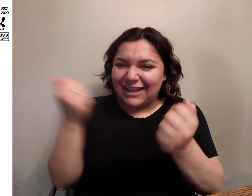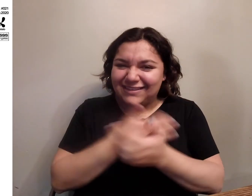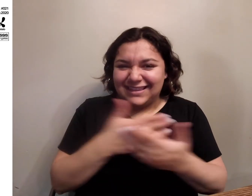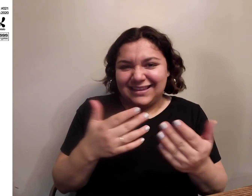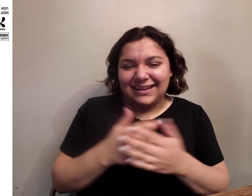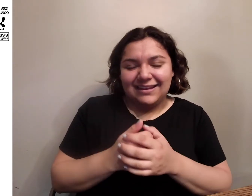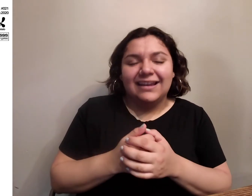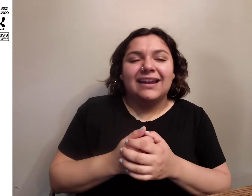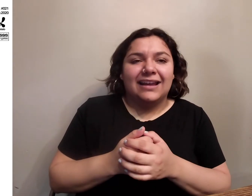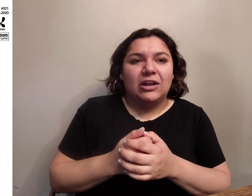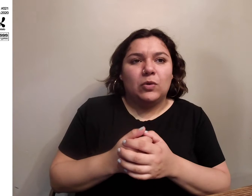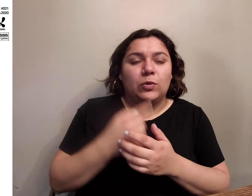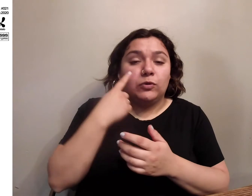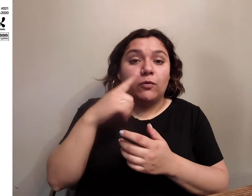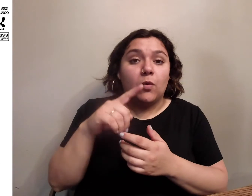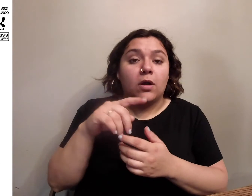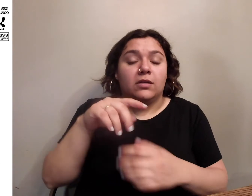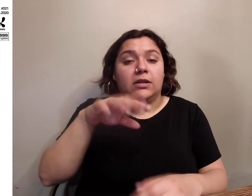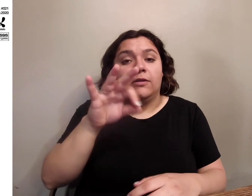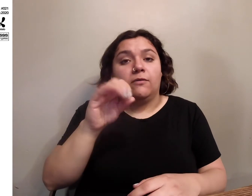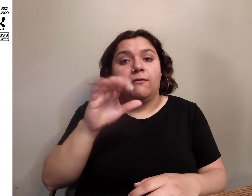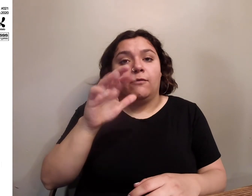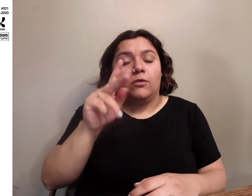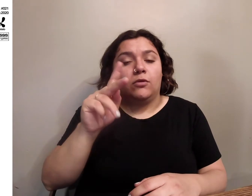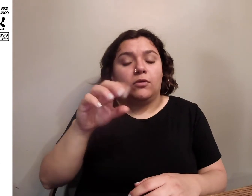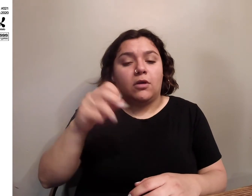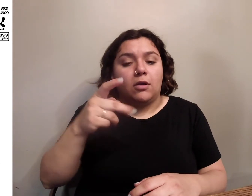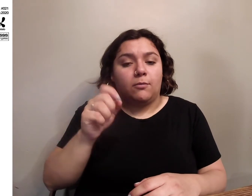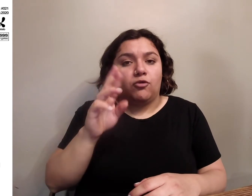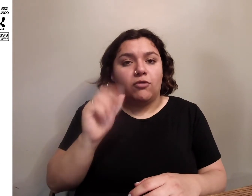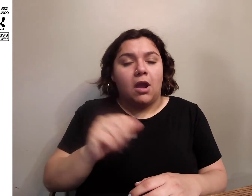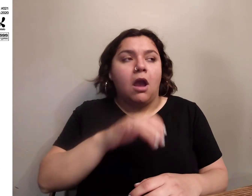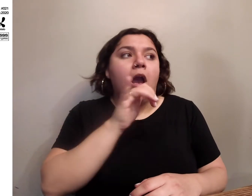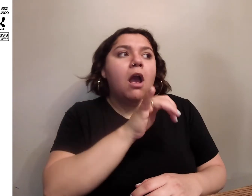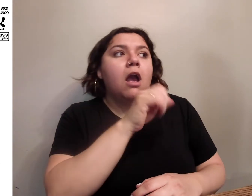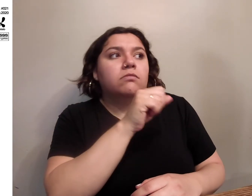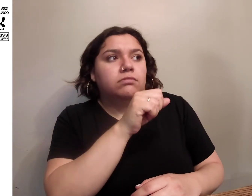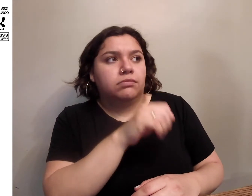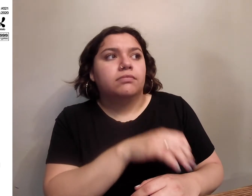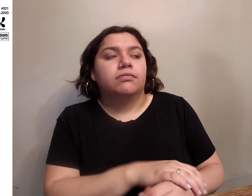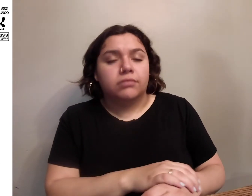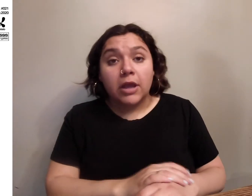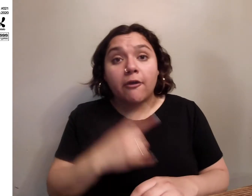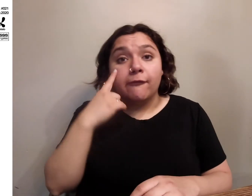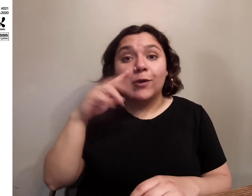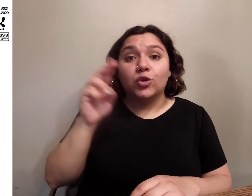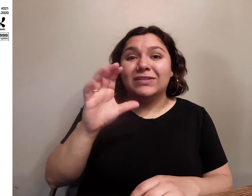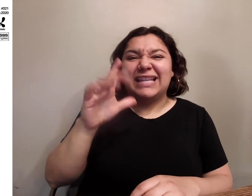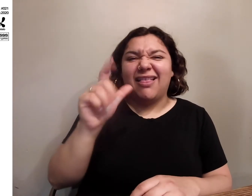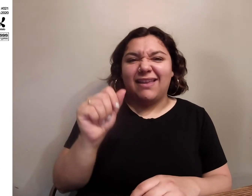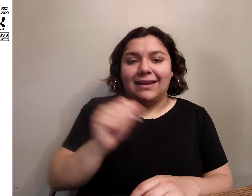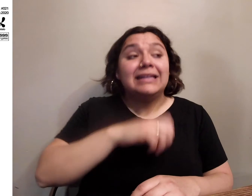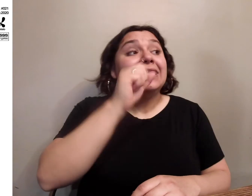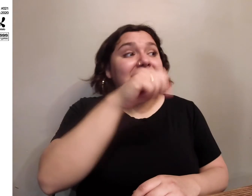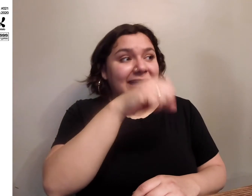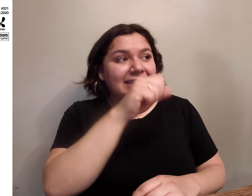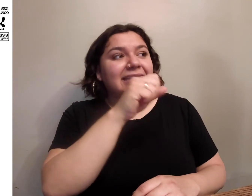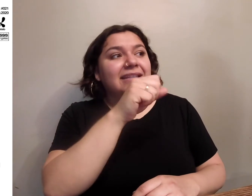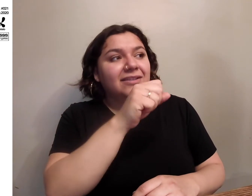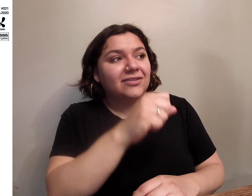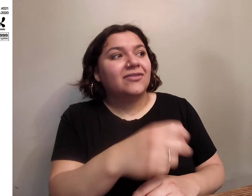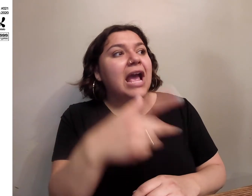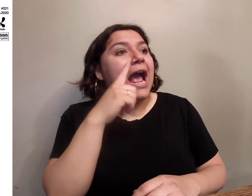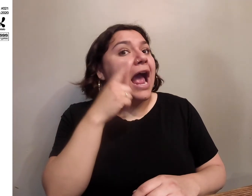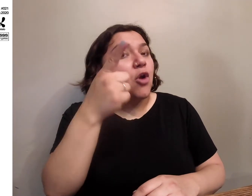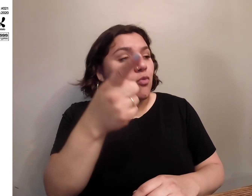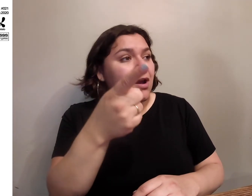was the folk opera that Toshi Reagan just presented at UCLA. Yes,